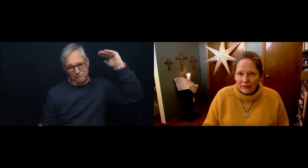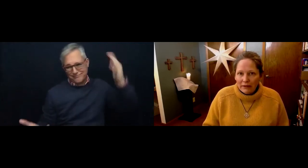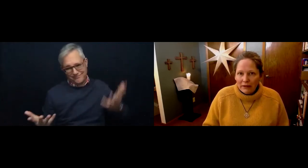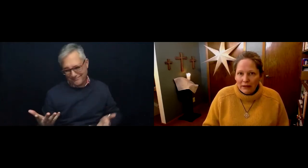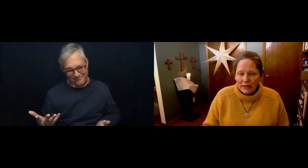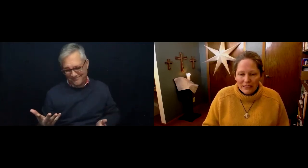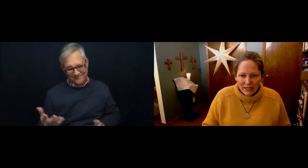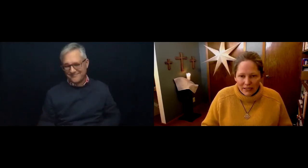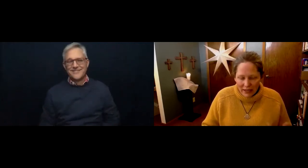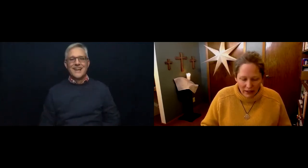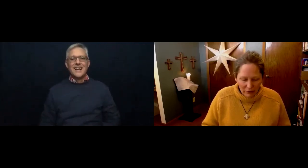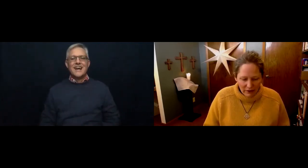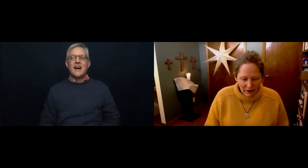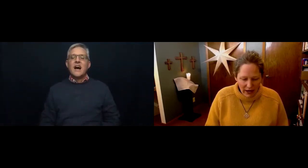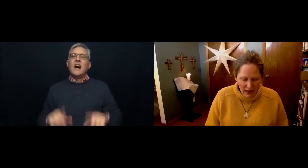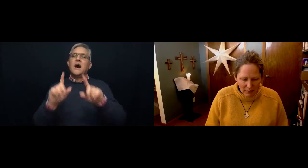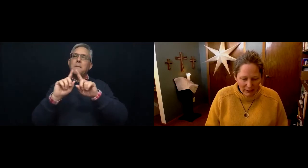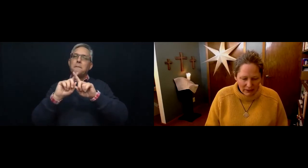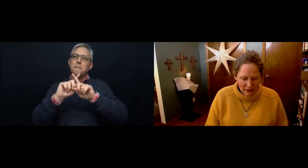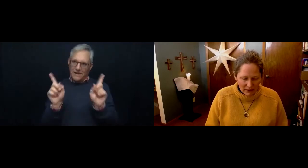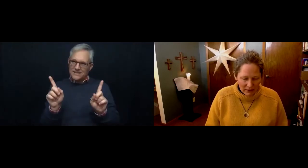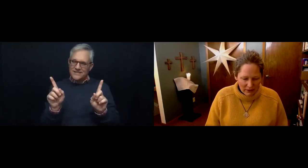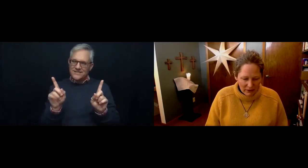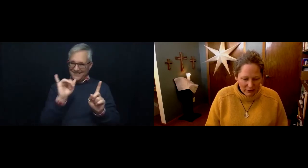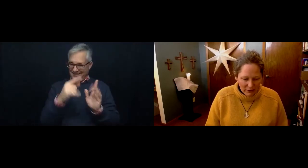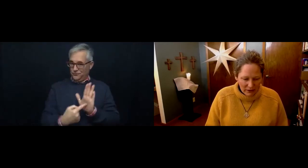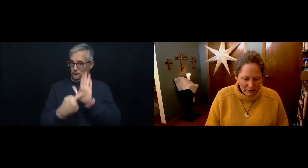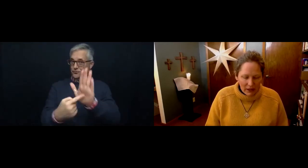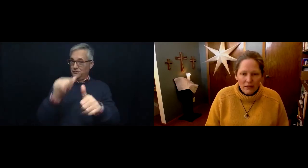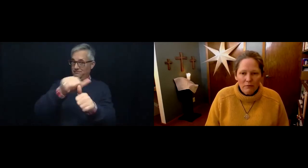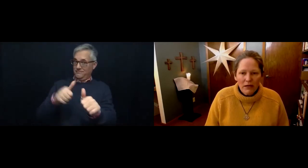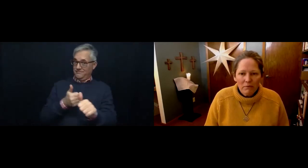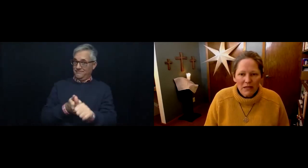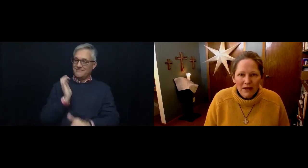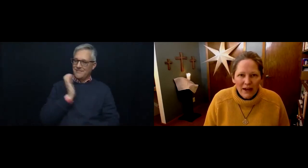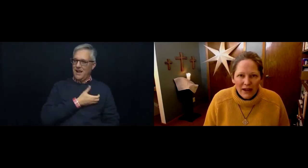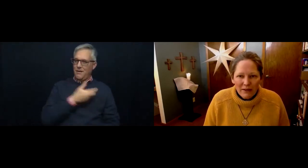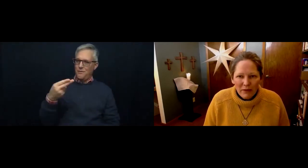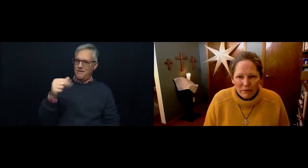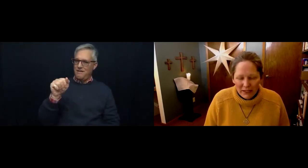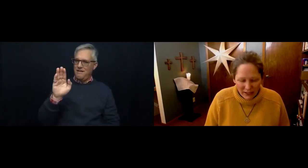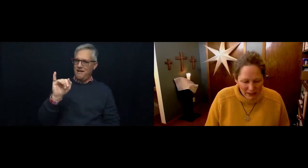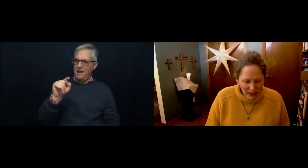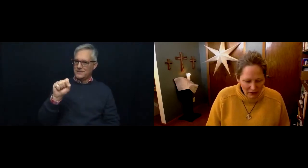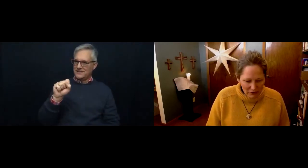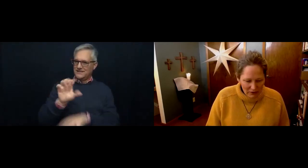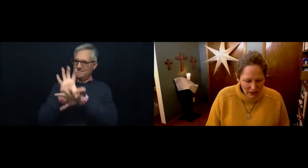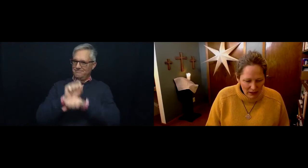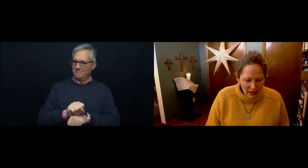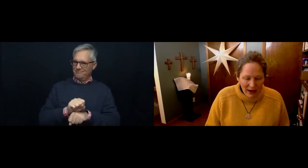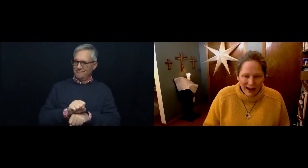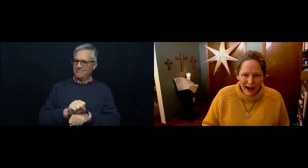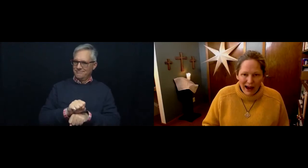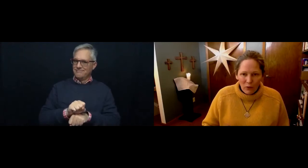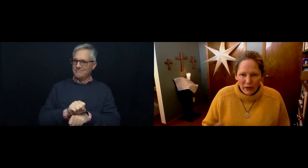but it's an indicator of our habits, right? It might be an indicator